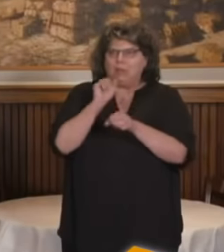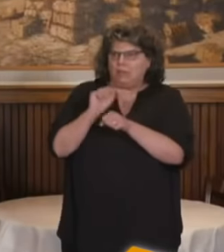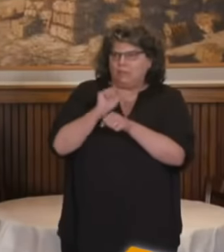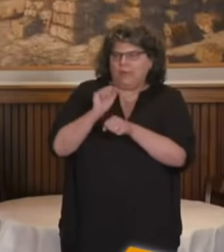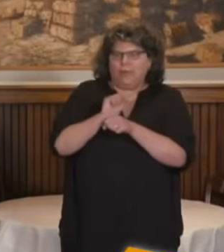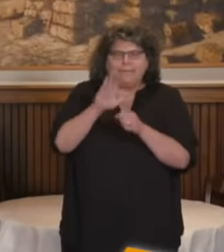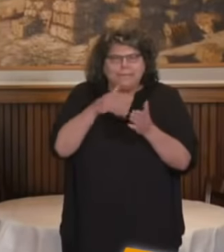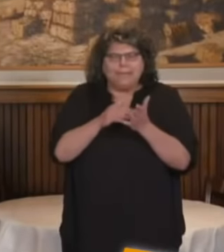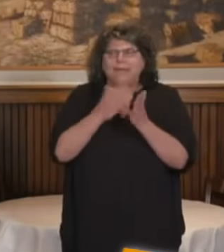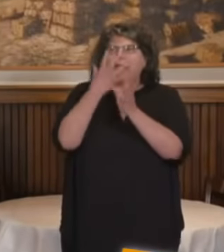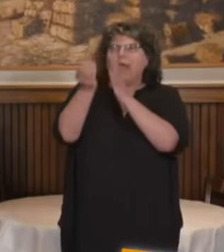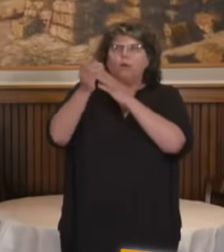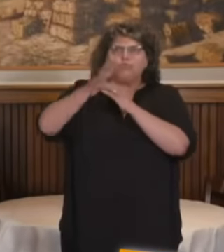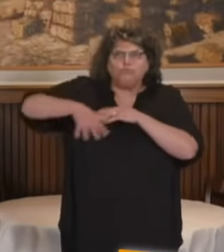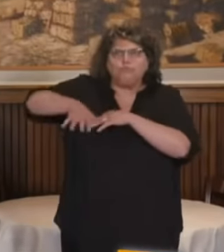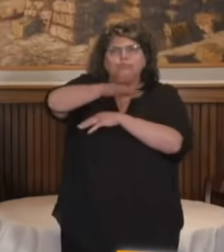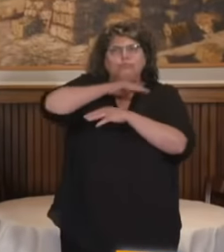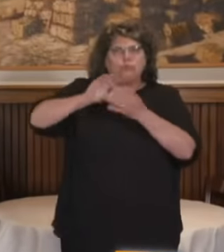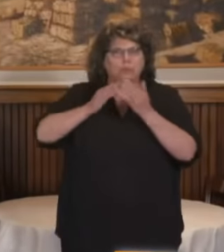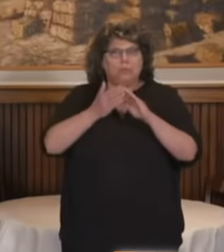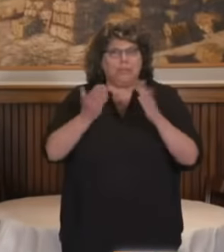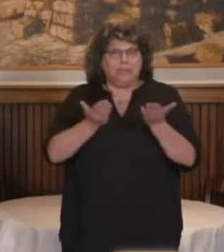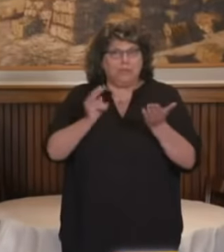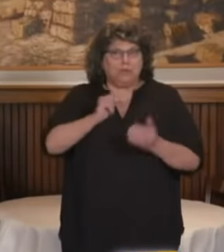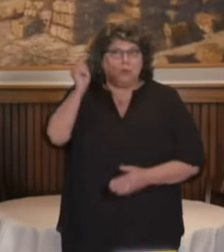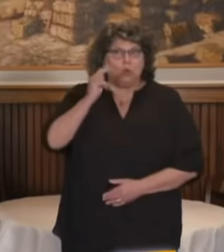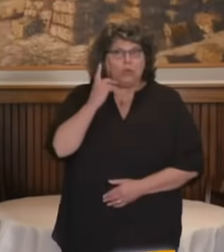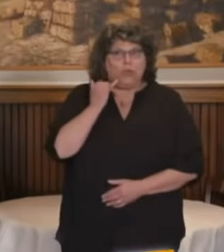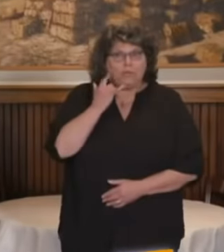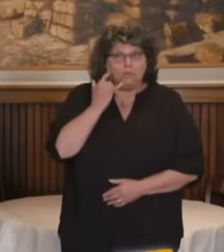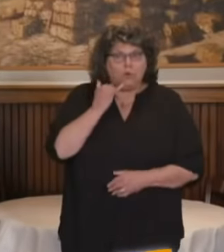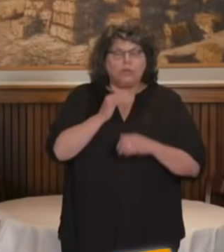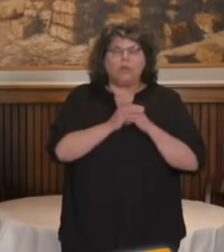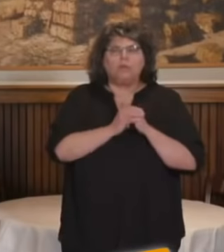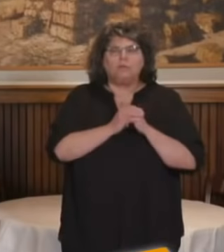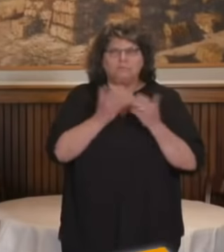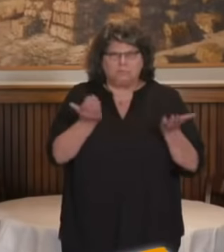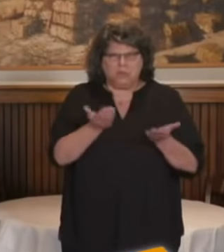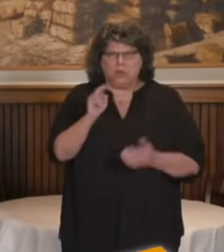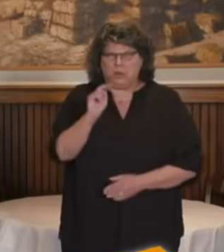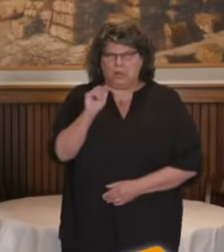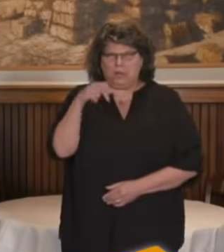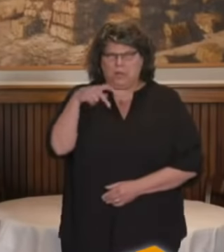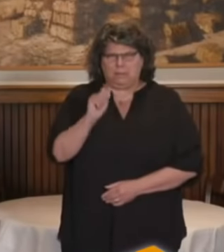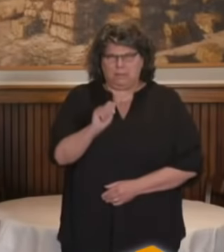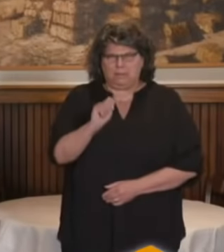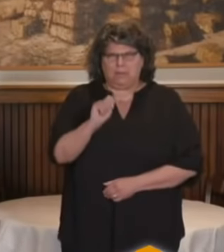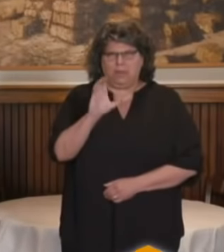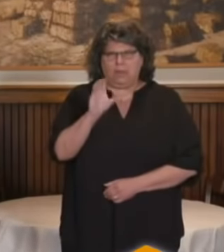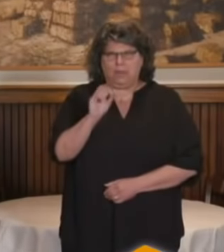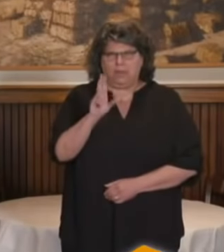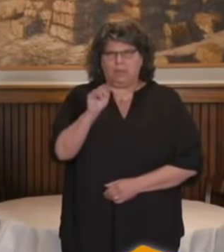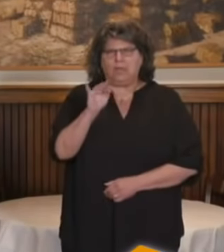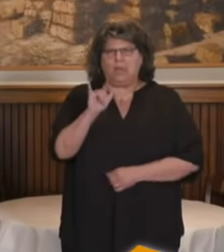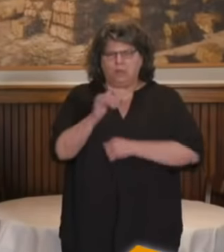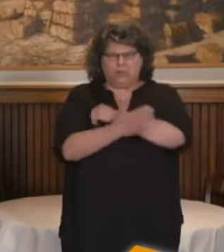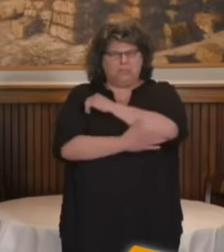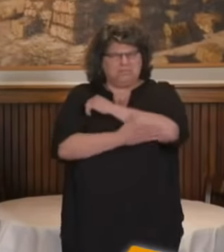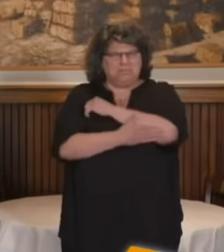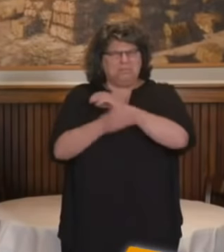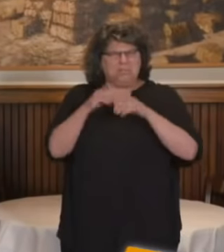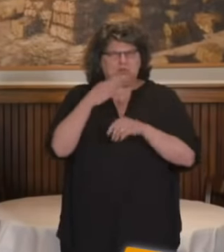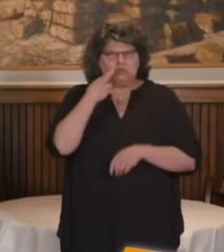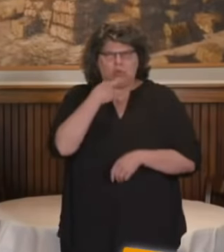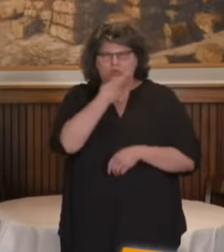and out in the community up here in Northern California in Napa County at Mustard's Restaurant. We